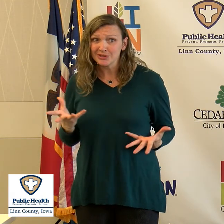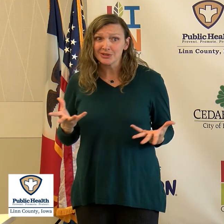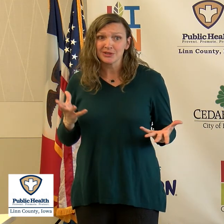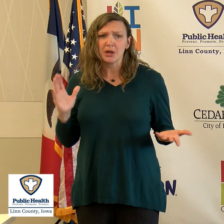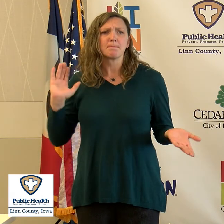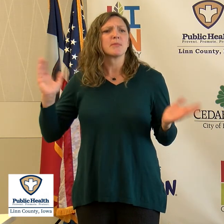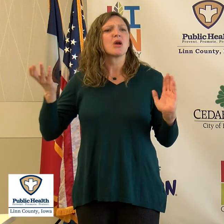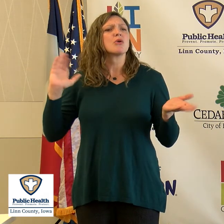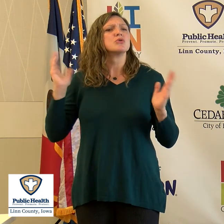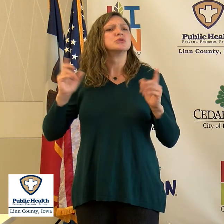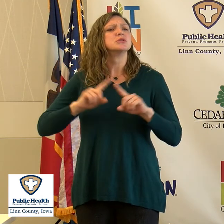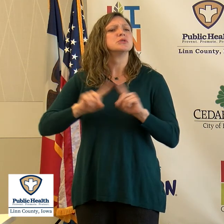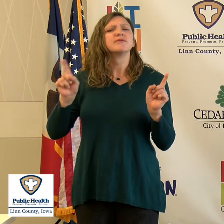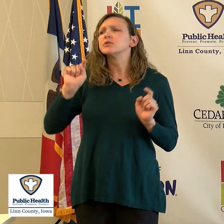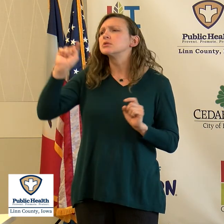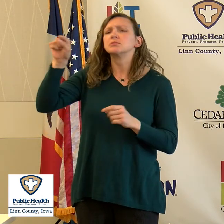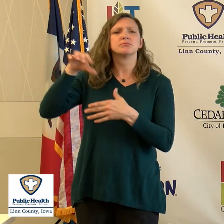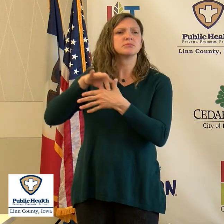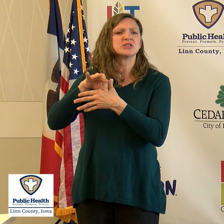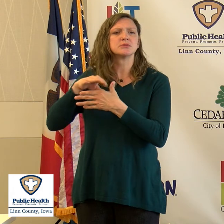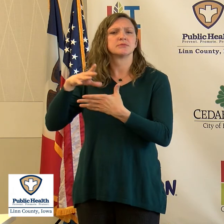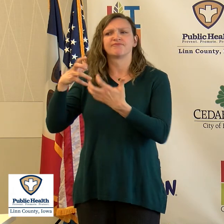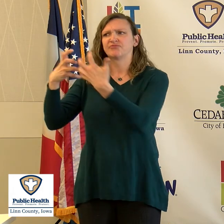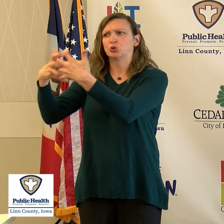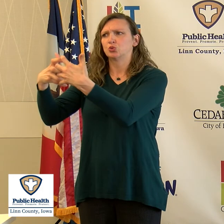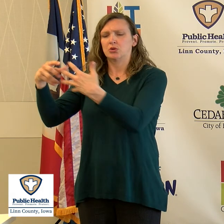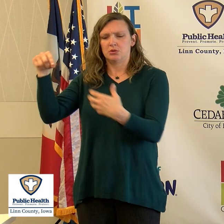of operations to meatpacking operations,